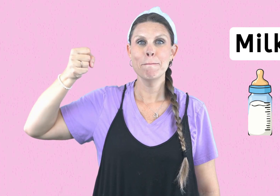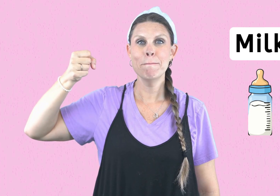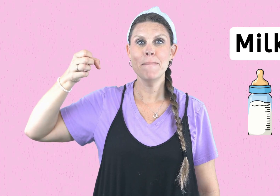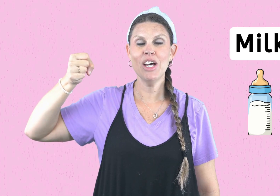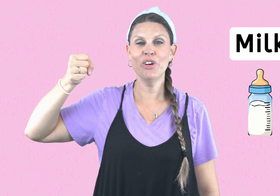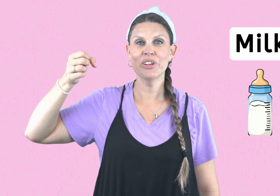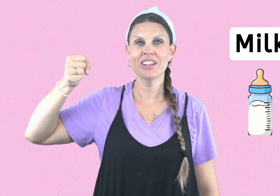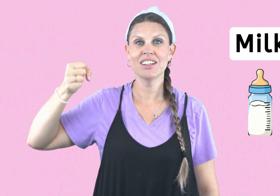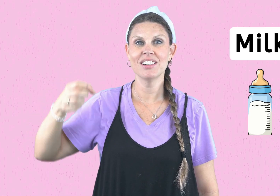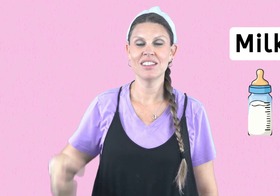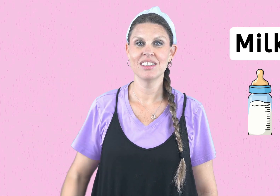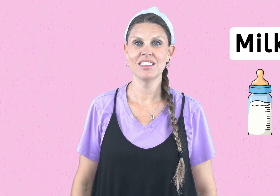milk.